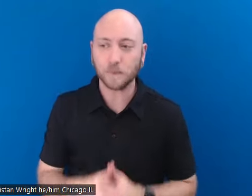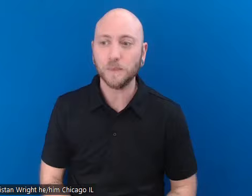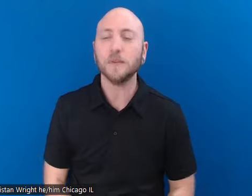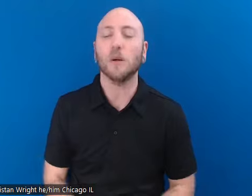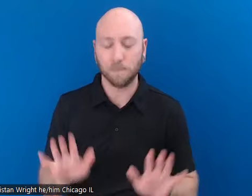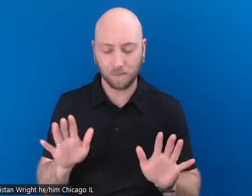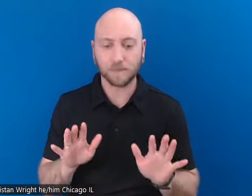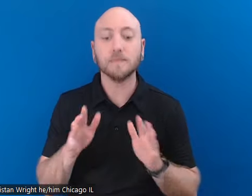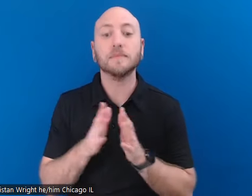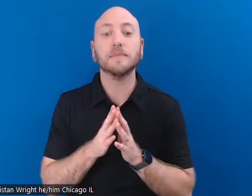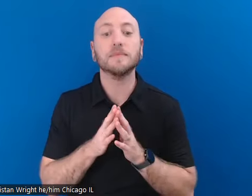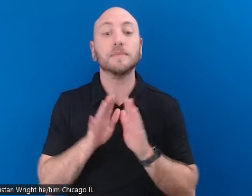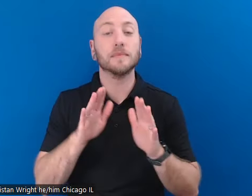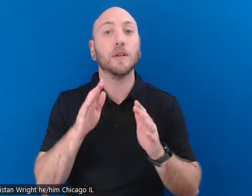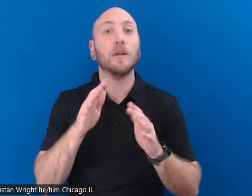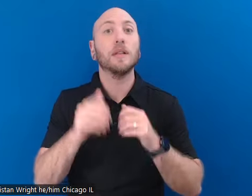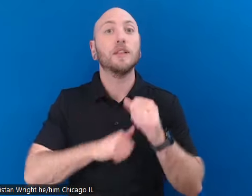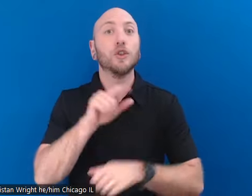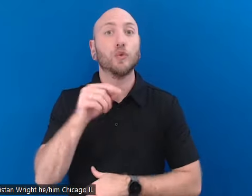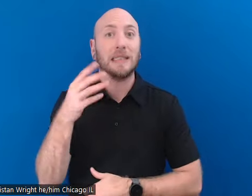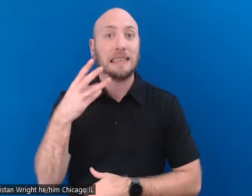year 2016 was like,